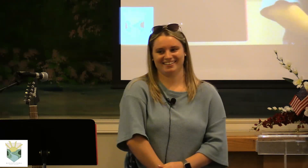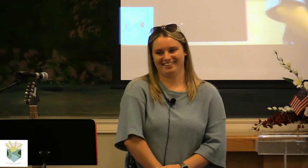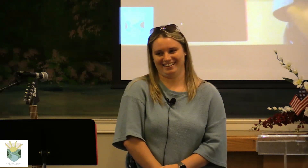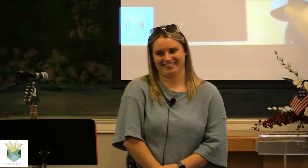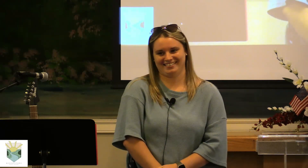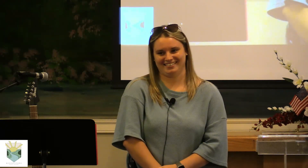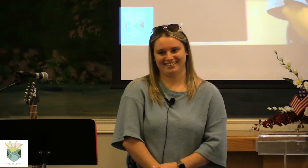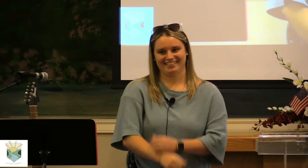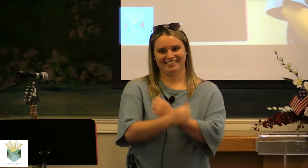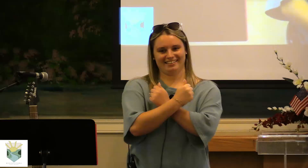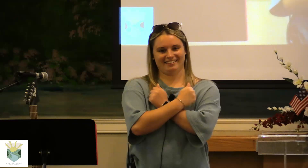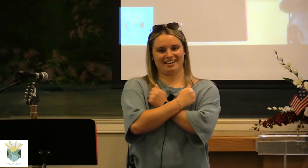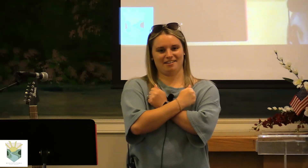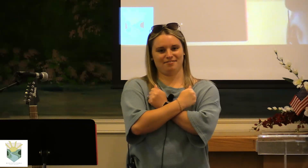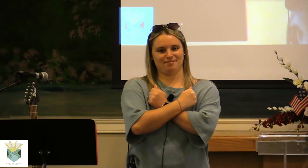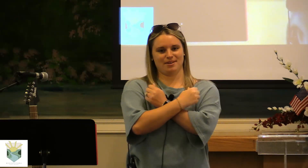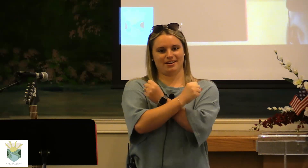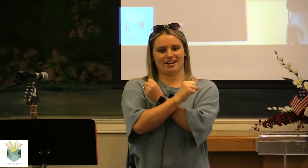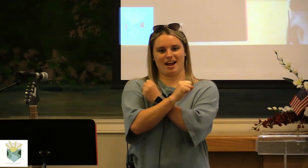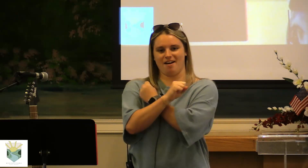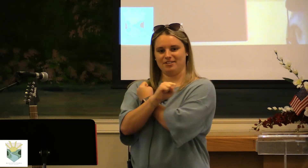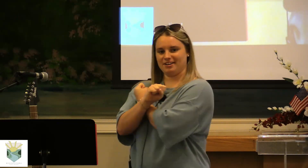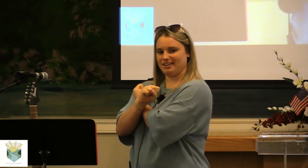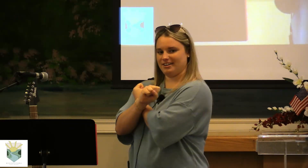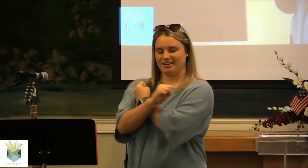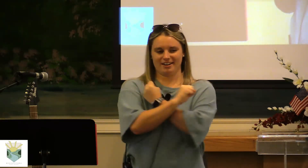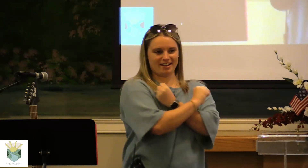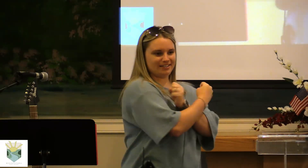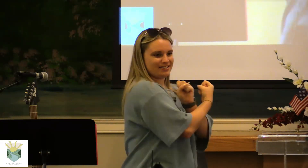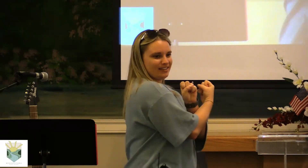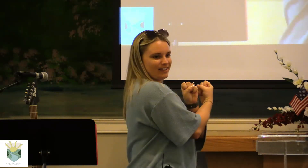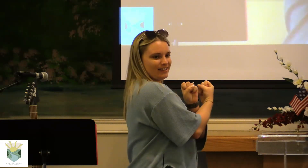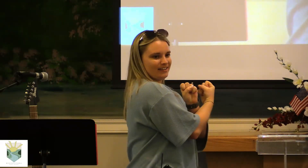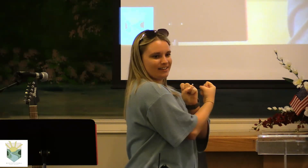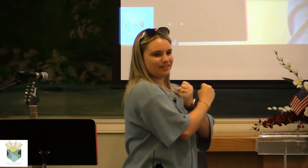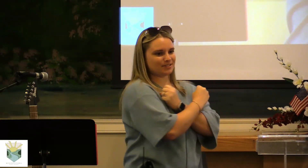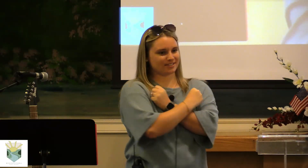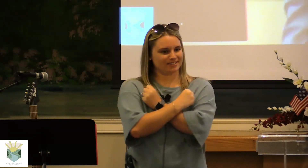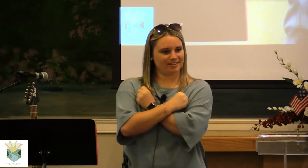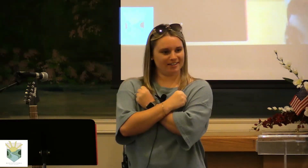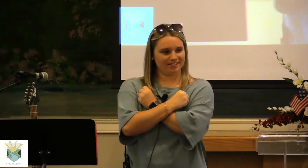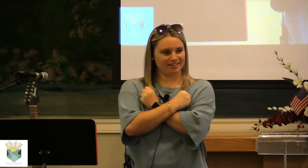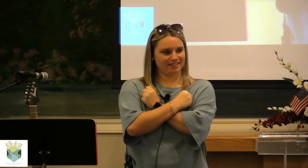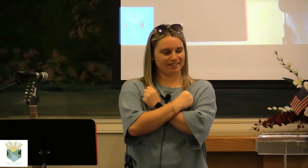Yes. Answer. Love. But you're going to have your hands like closed. Yeah. Love.